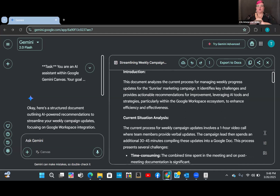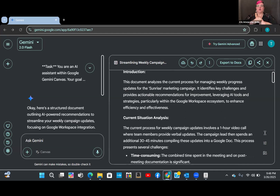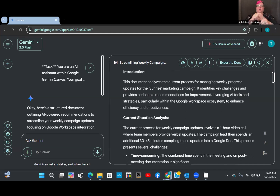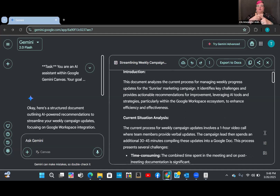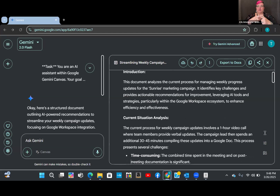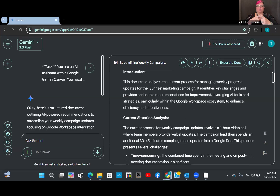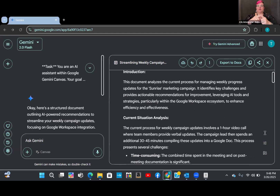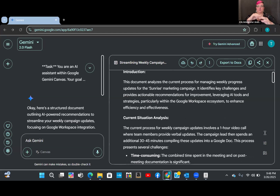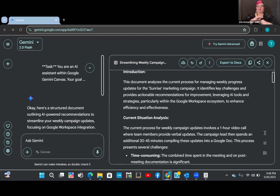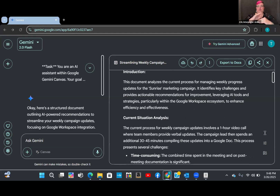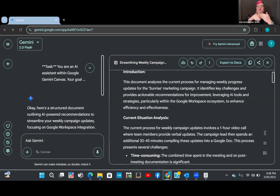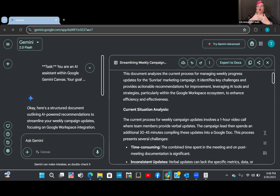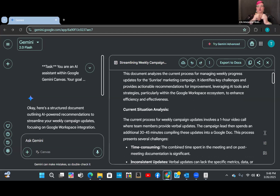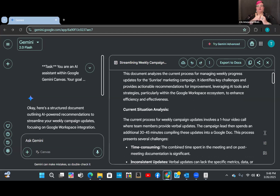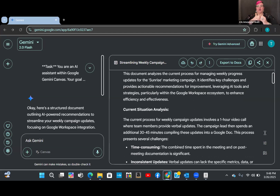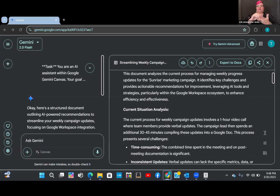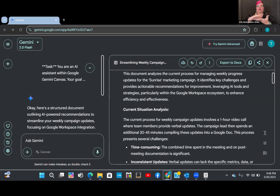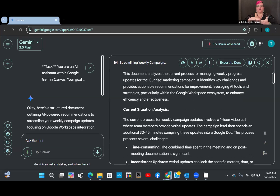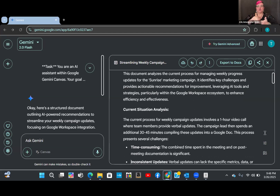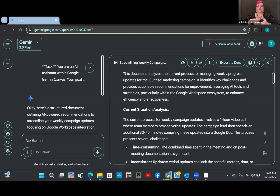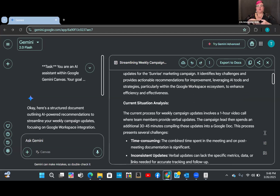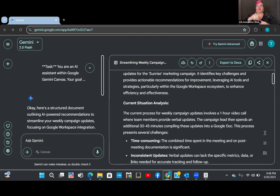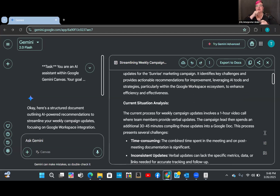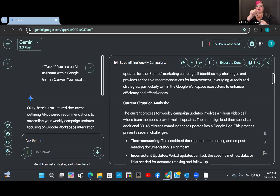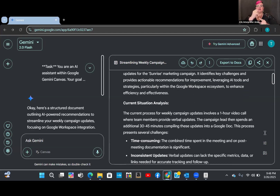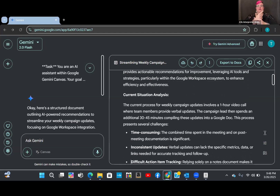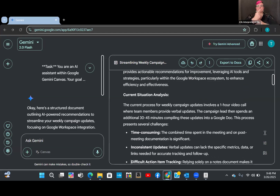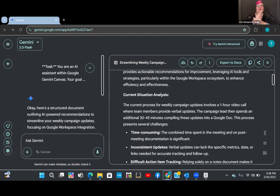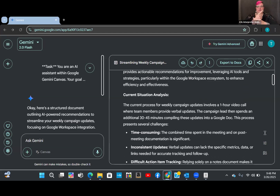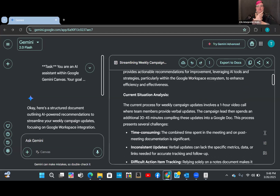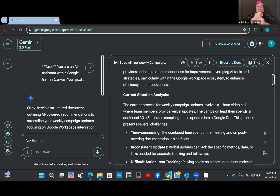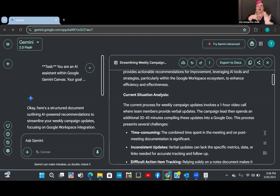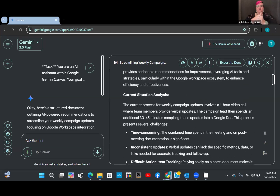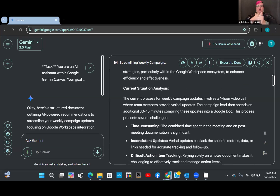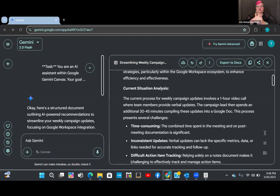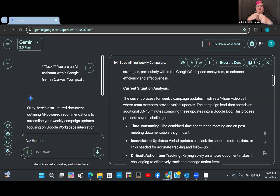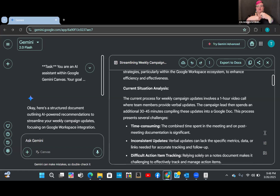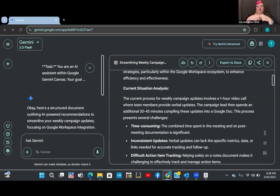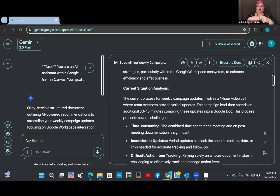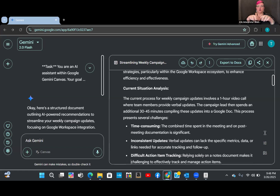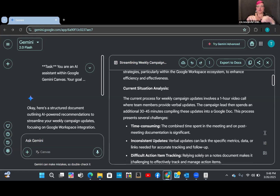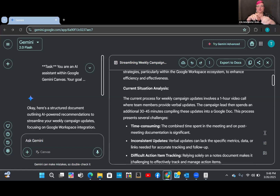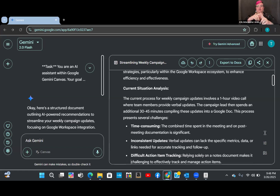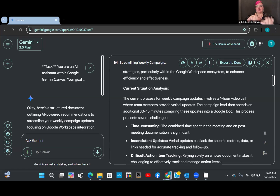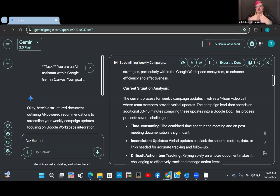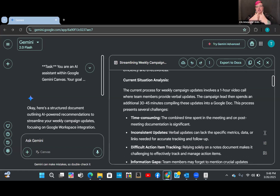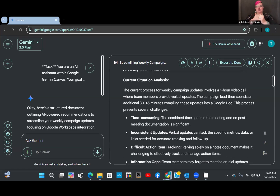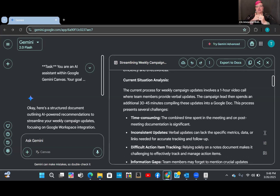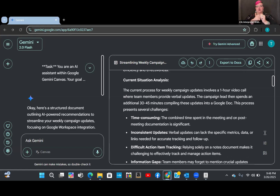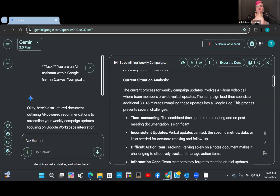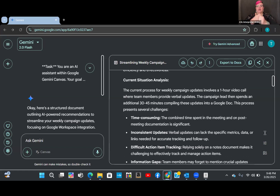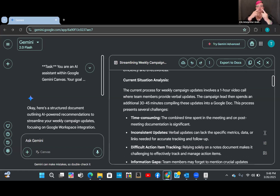meeting documentation is significant. Inconsistent updates. Links needed for difficult action item track. Challenging to effectively track and